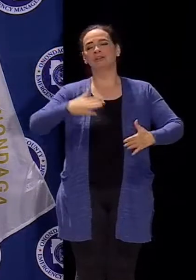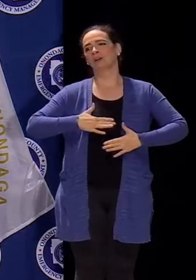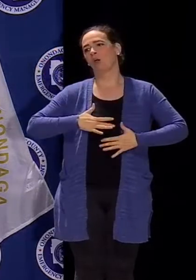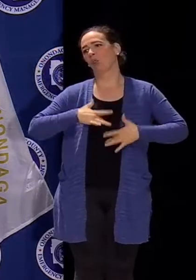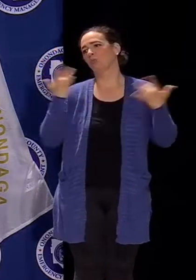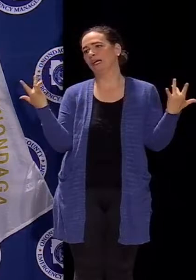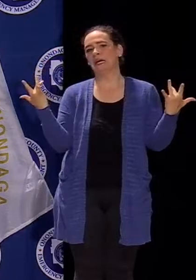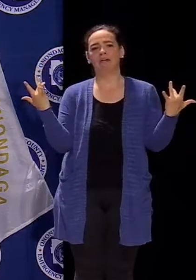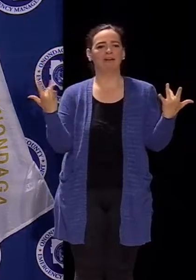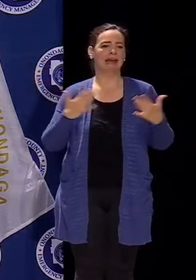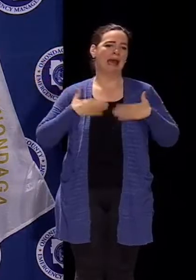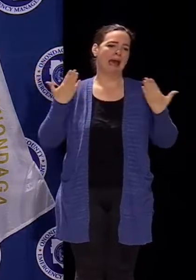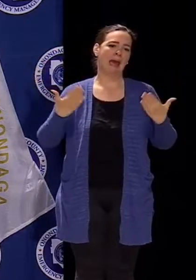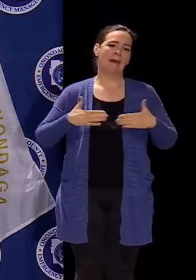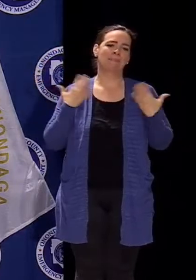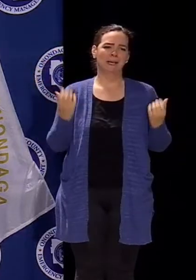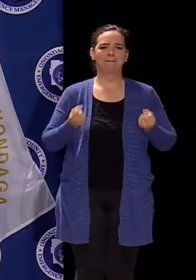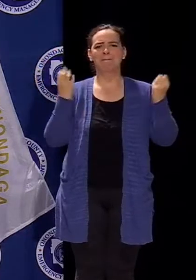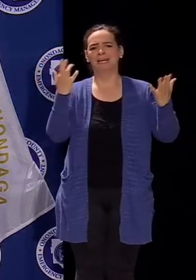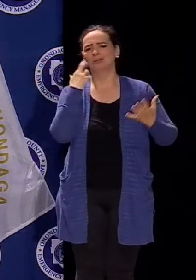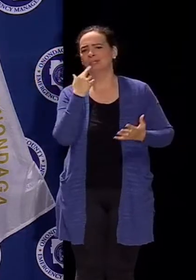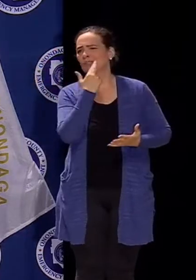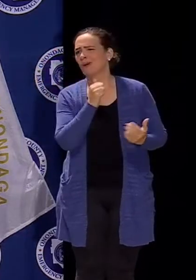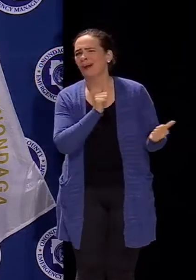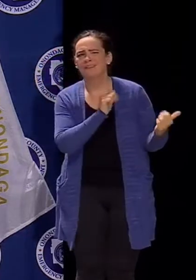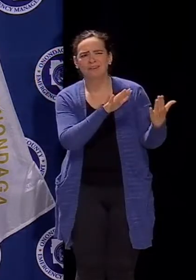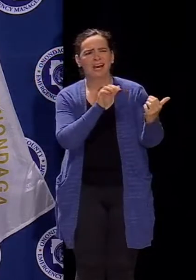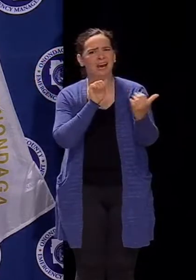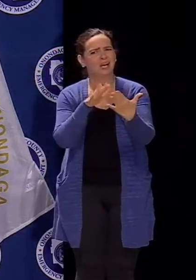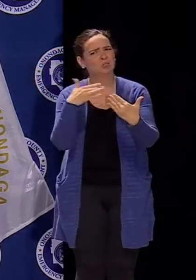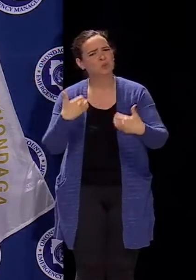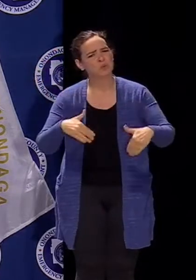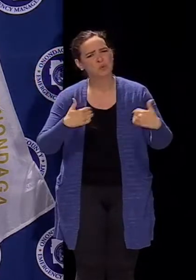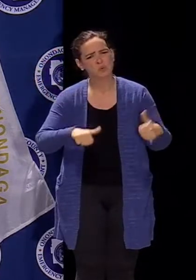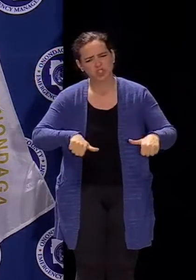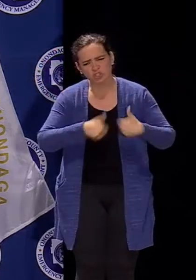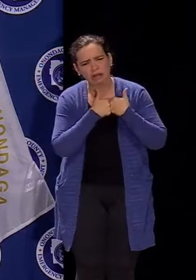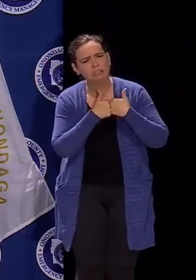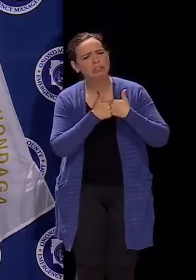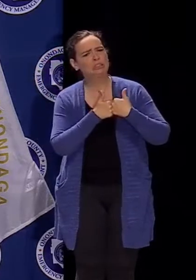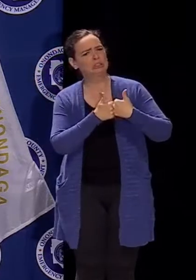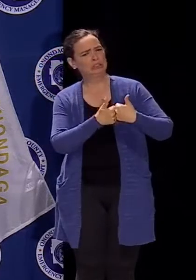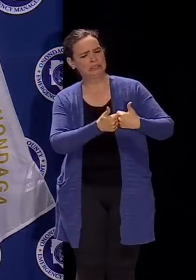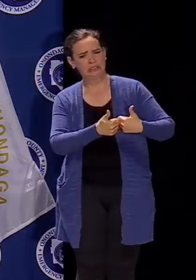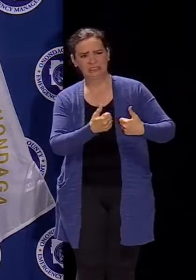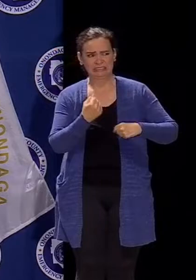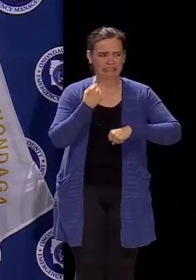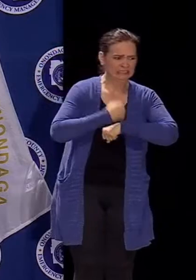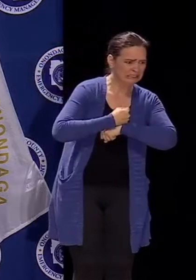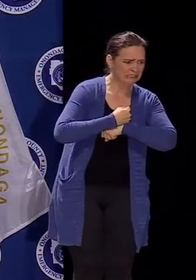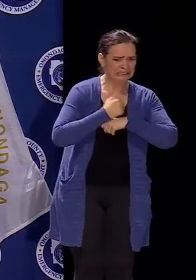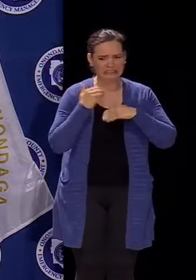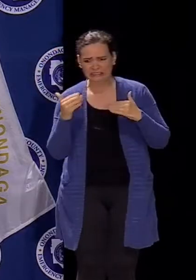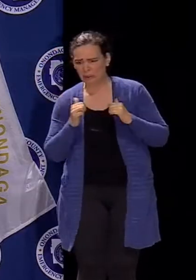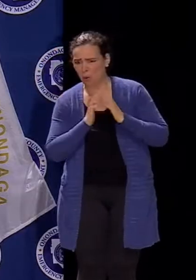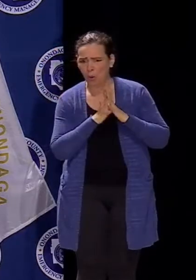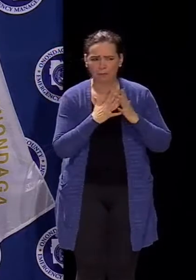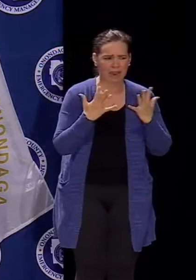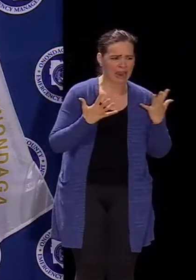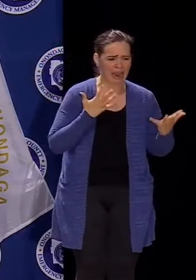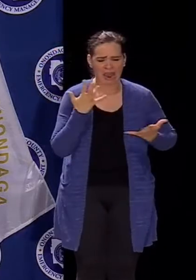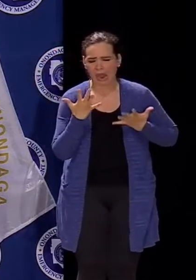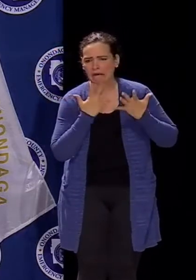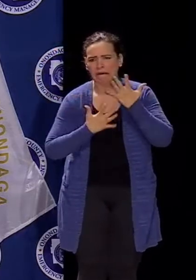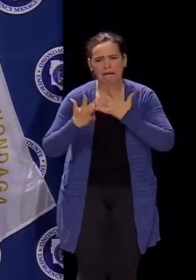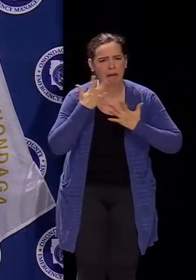restaurants are facing decisions whether to stay open or close. So we really need to support